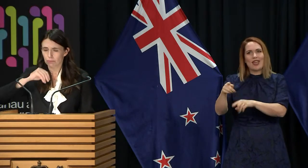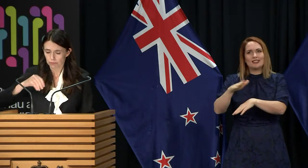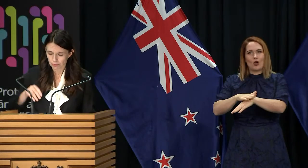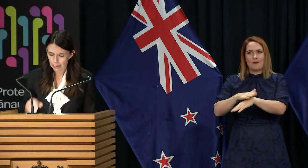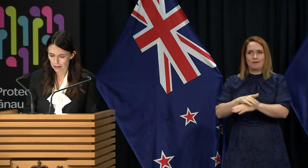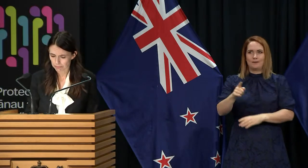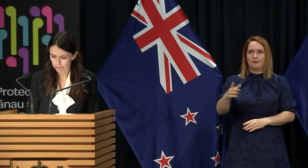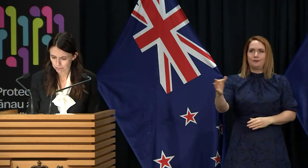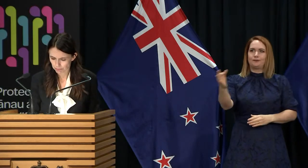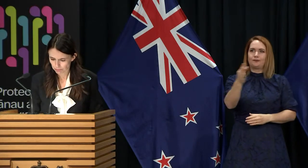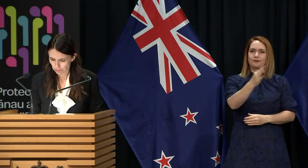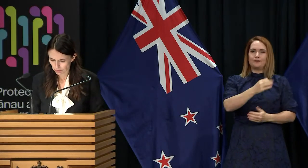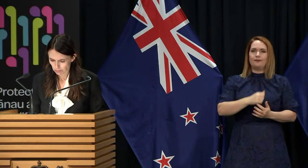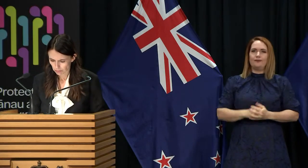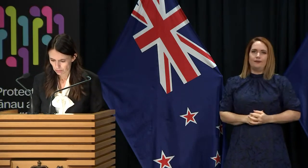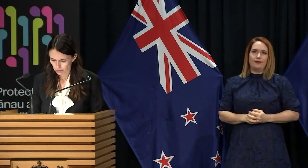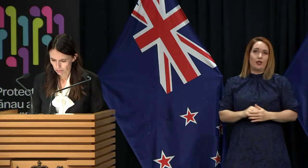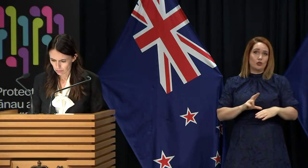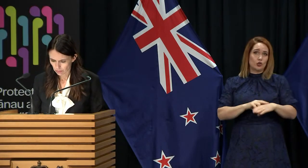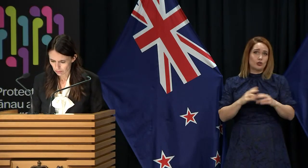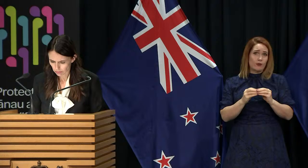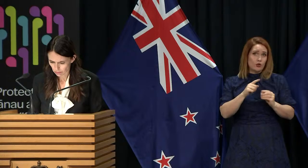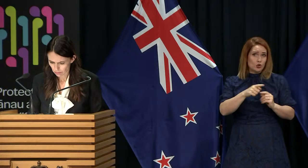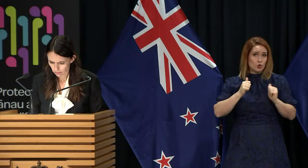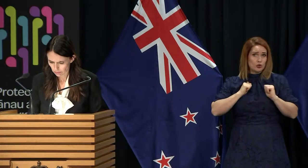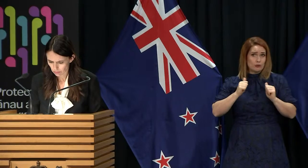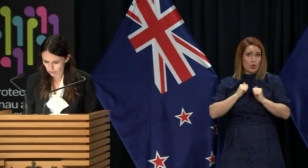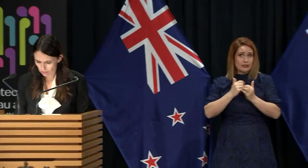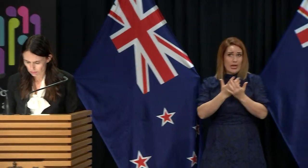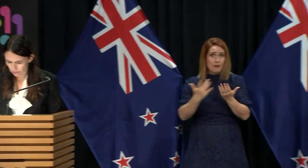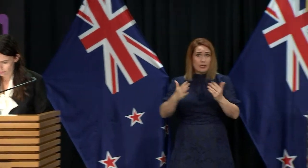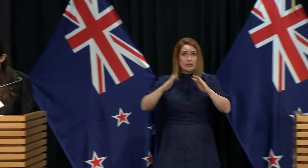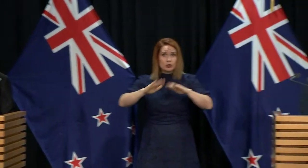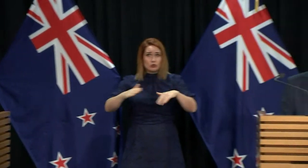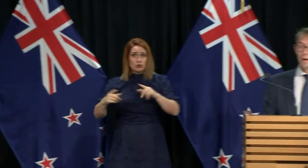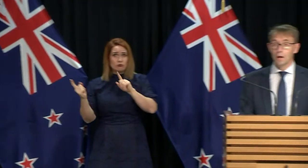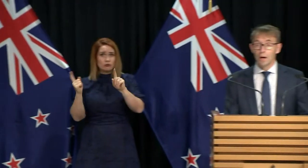Dr. Bloomfield, yeah. Are you surprised at the number of children who have ended up in hospital with COVID?